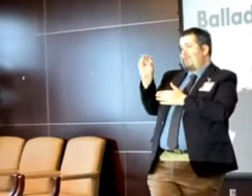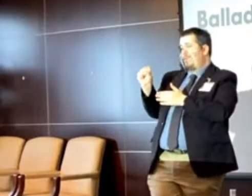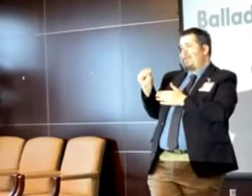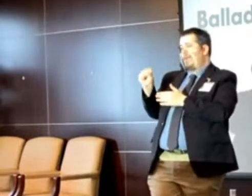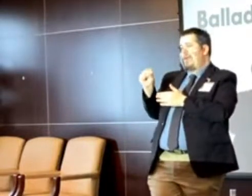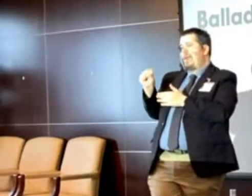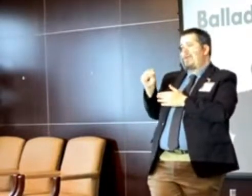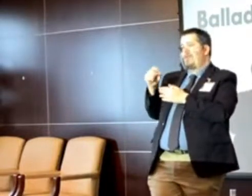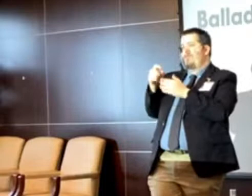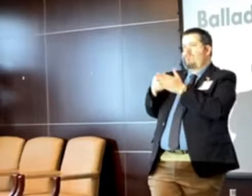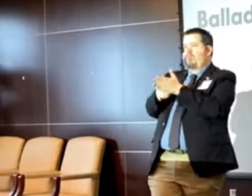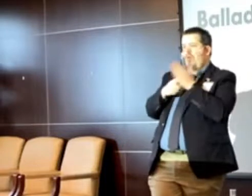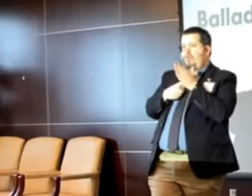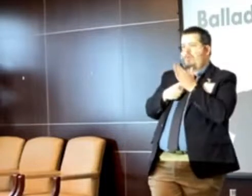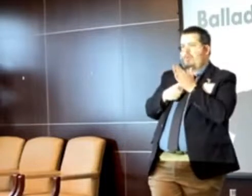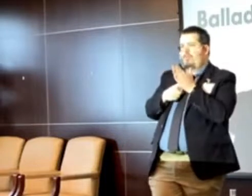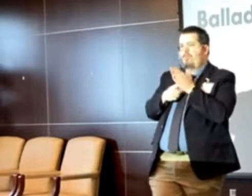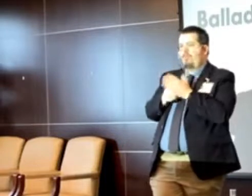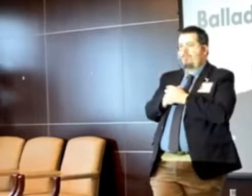mandate.